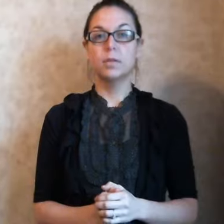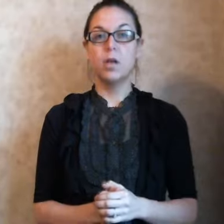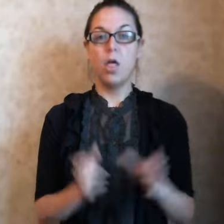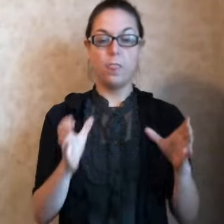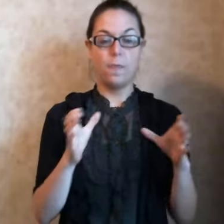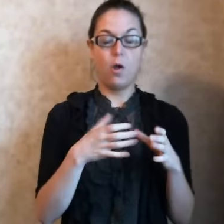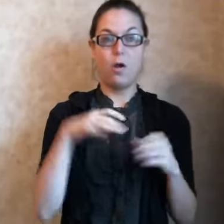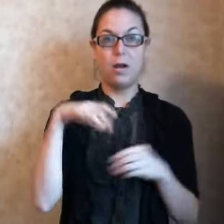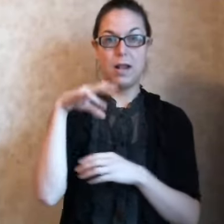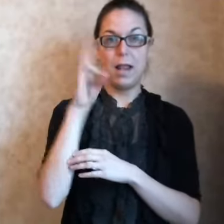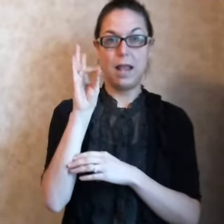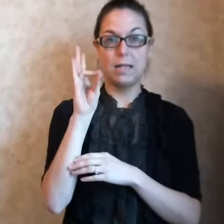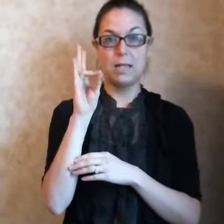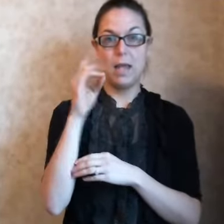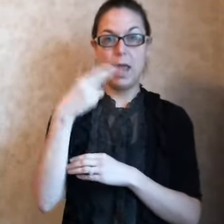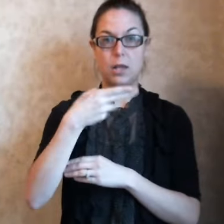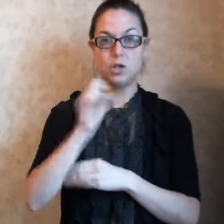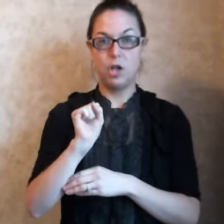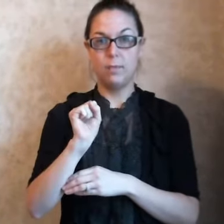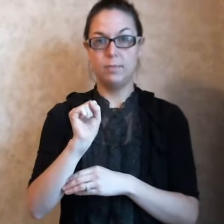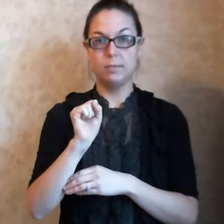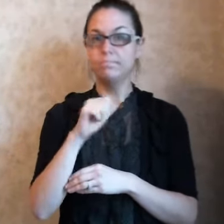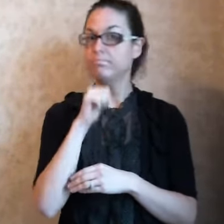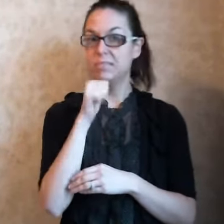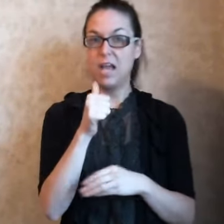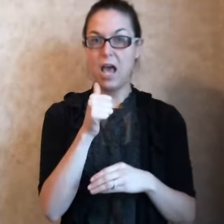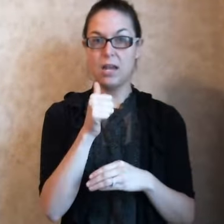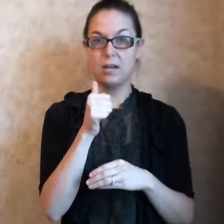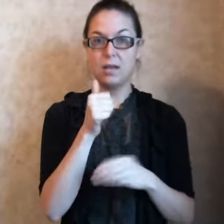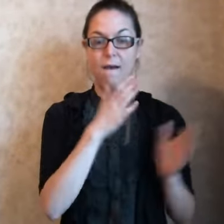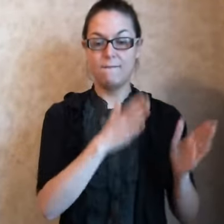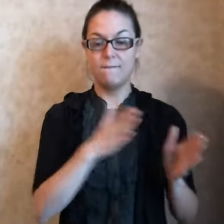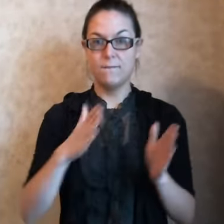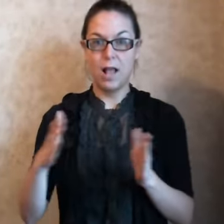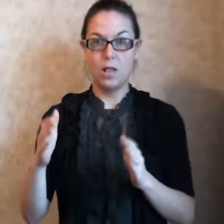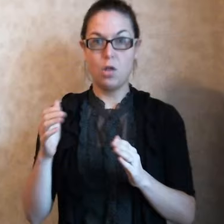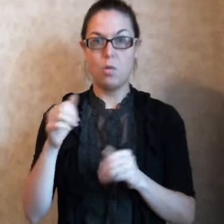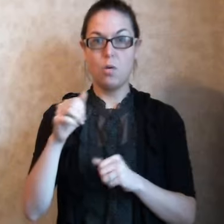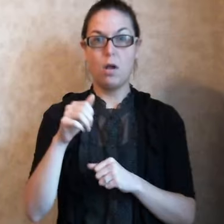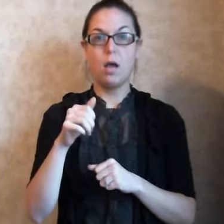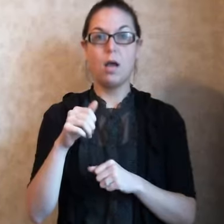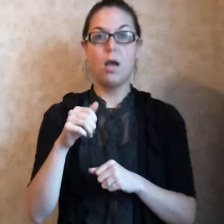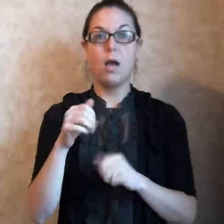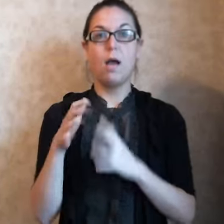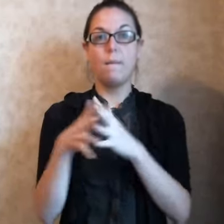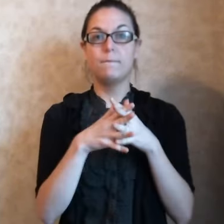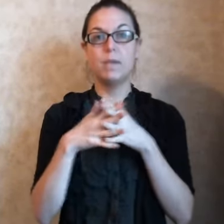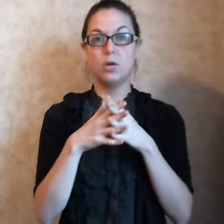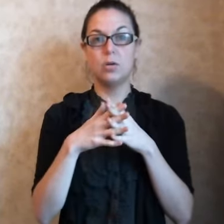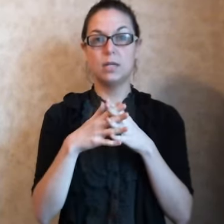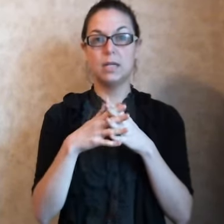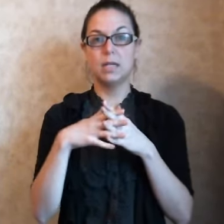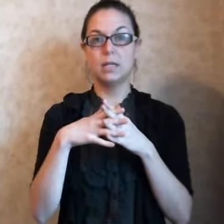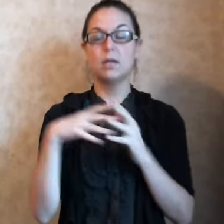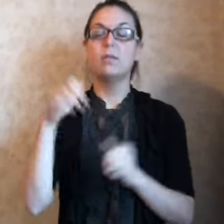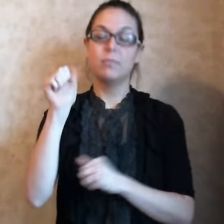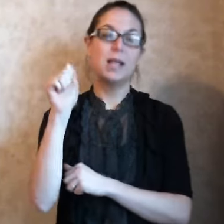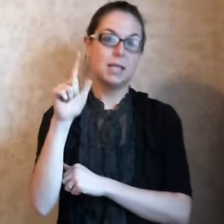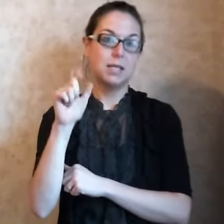shapes. They do not follow American Sign Language, so it was a little tricky at first.